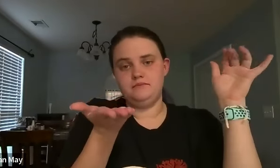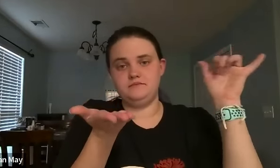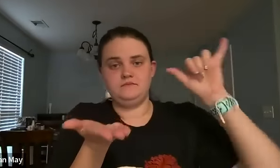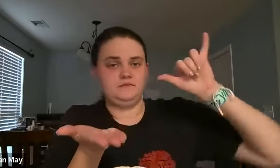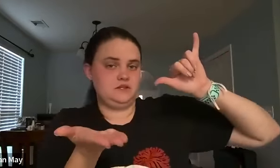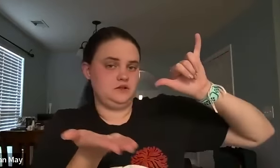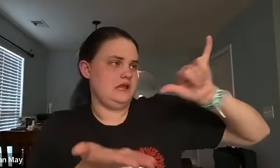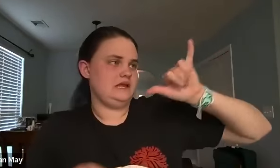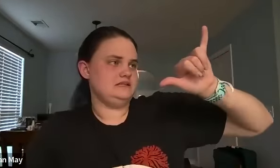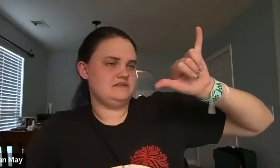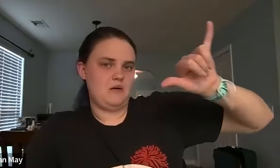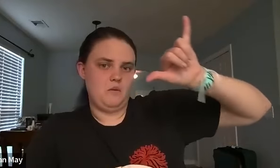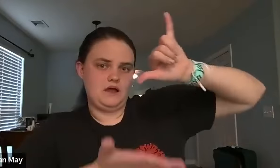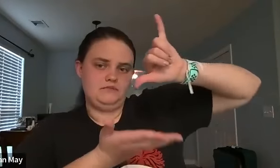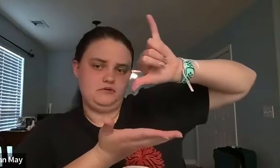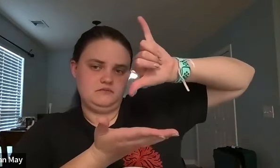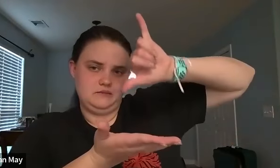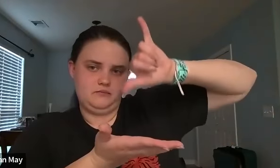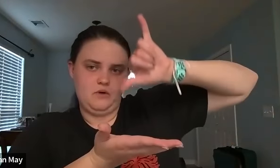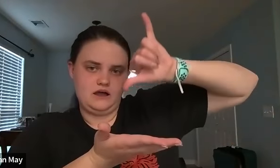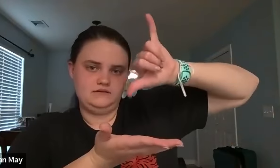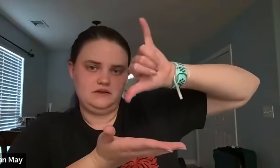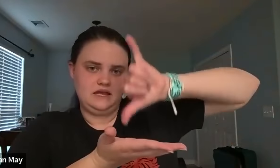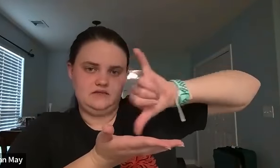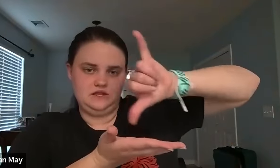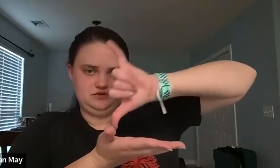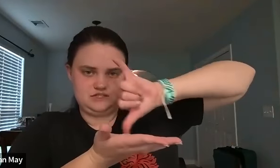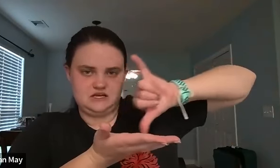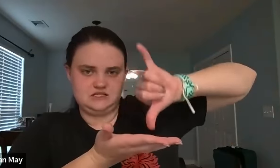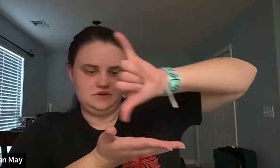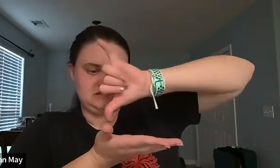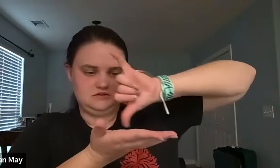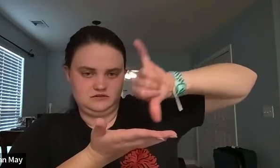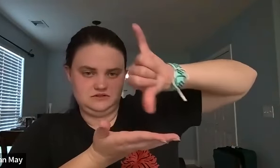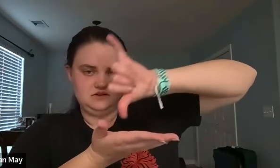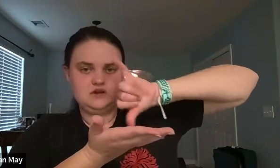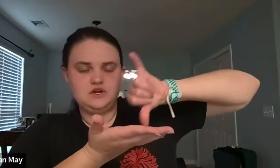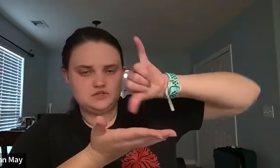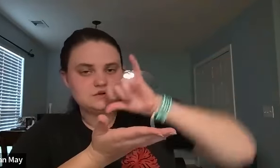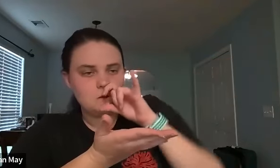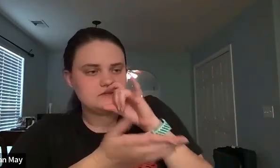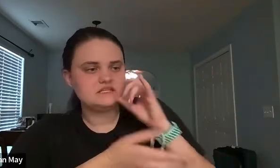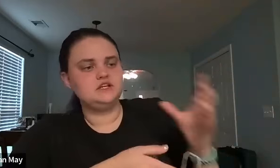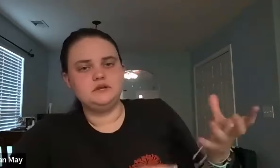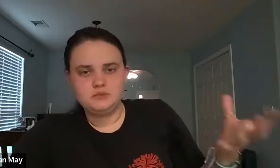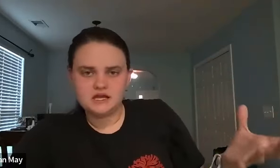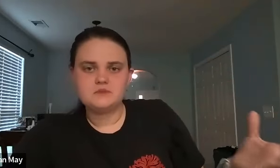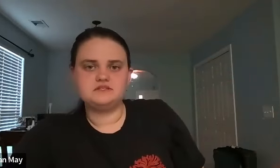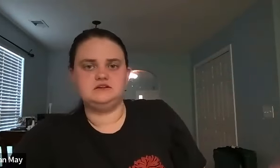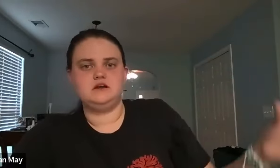up. Your hand is in that Y, and then you just kind of spin it in circles. So it's almost like, when you pick up the syrup